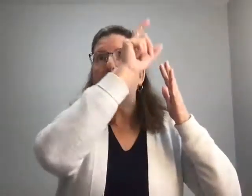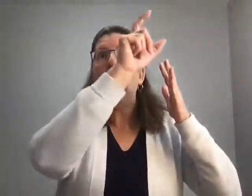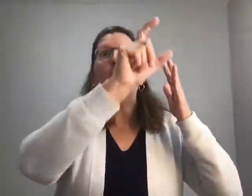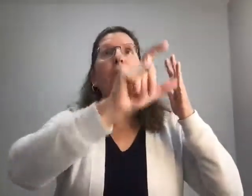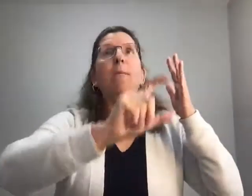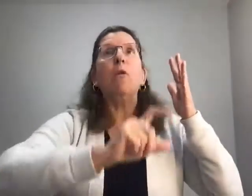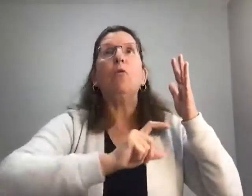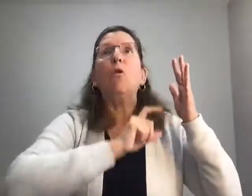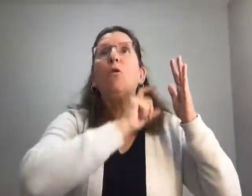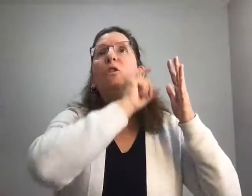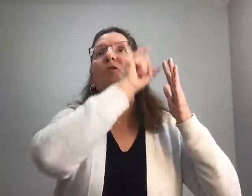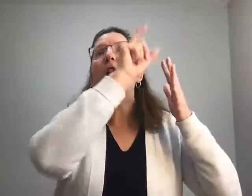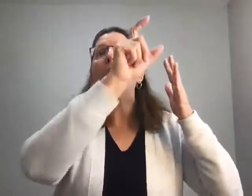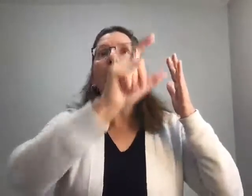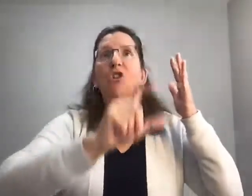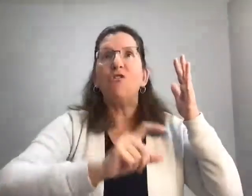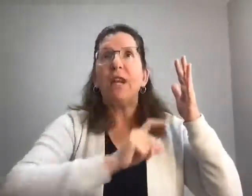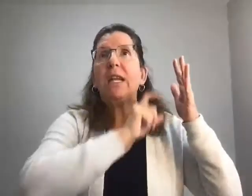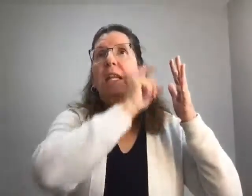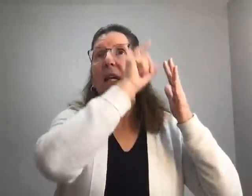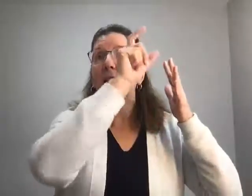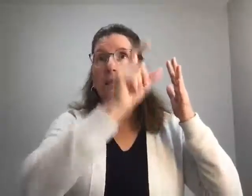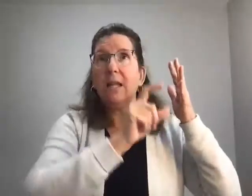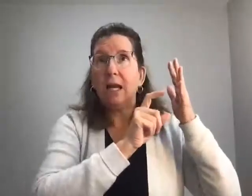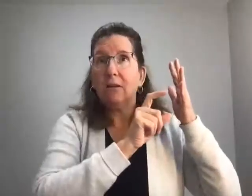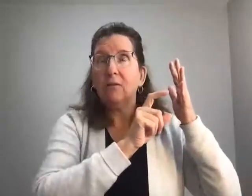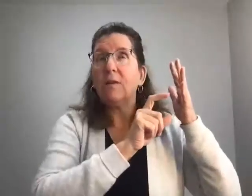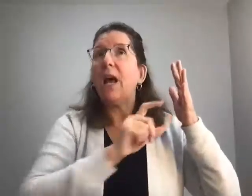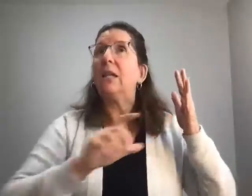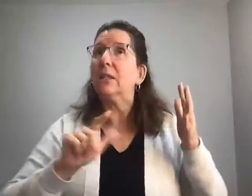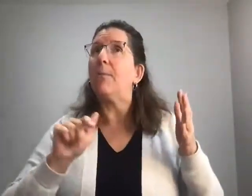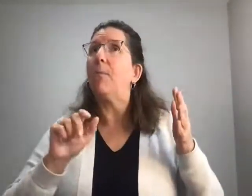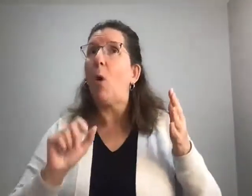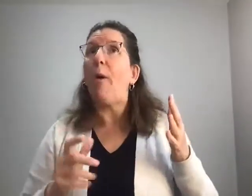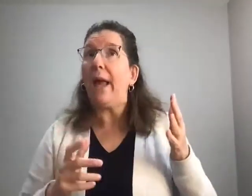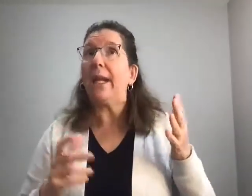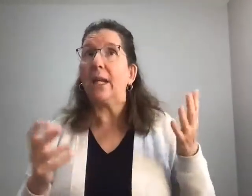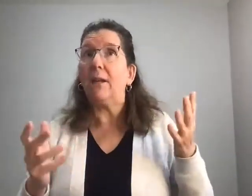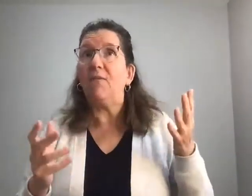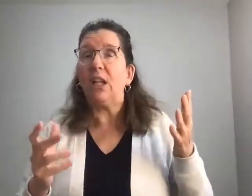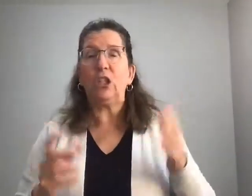how the moon goes around the tree in cycles. That's the poetic convention.